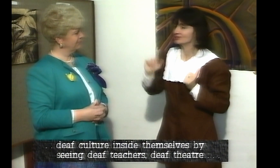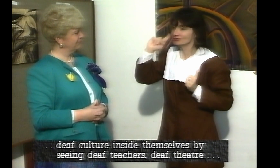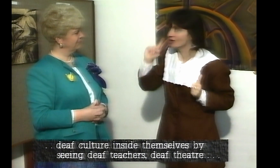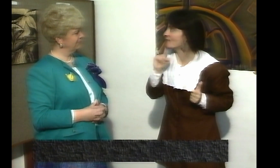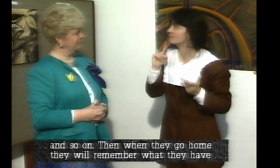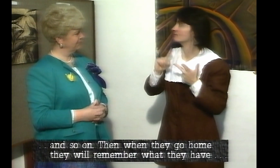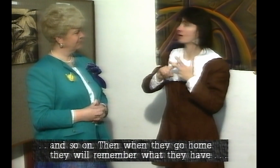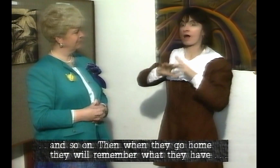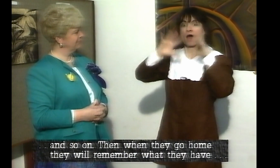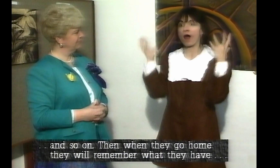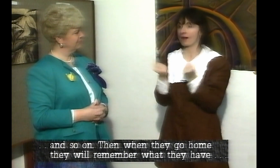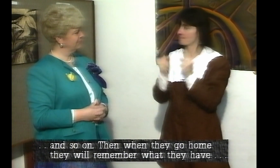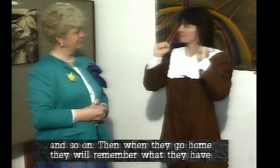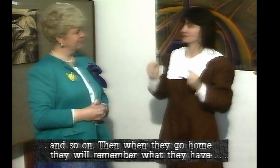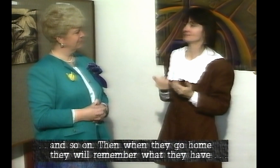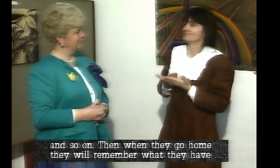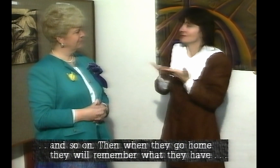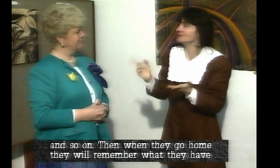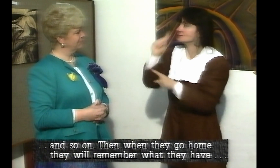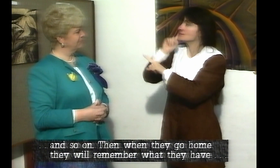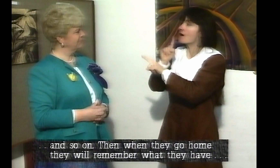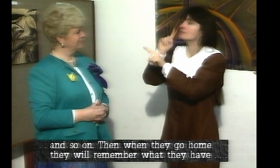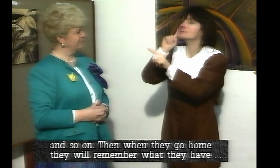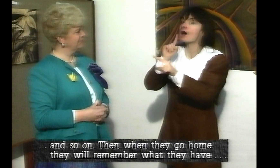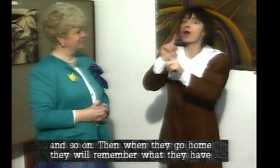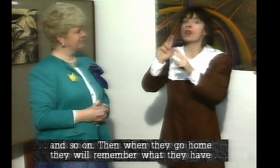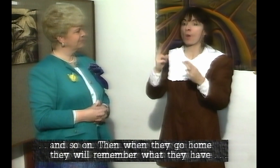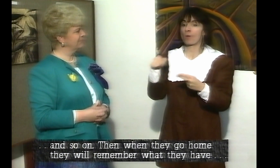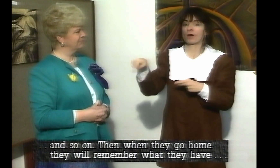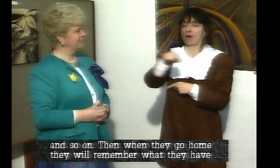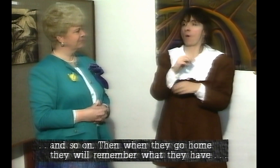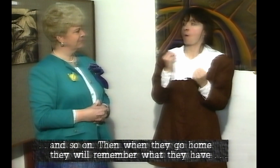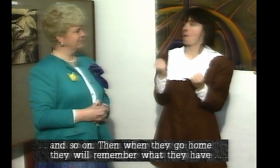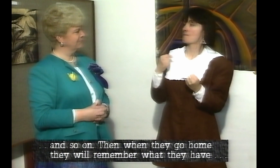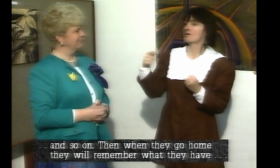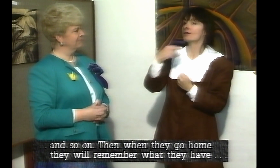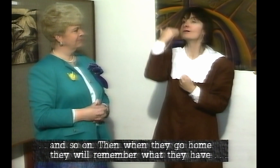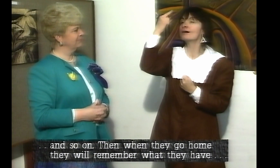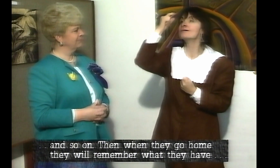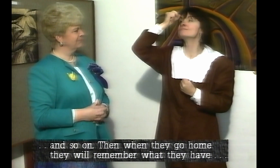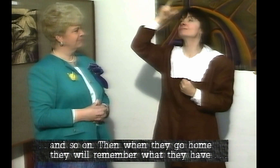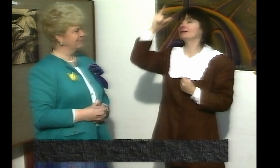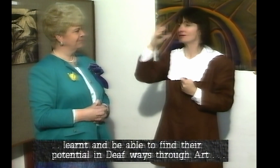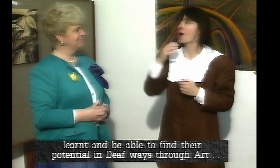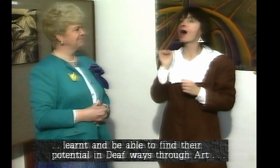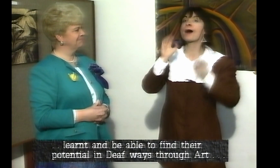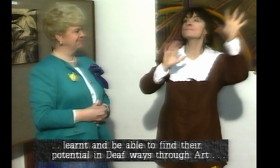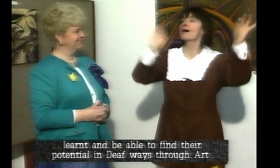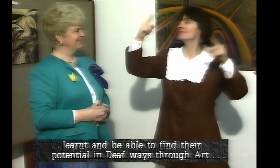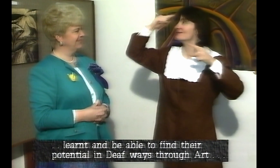Hello, with me here is Debbie Rainey. She was born in America, but she now lives in Sweden. She's come to Ireland to manage the